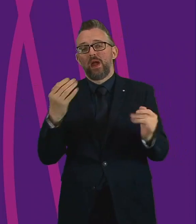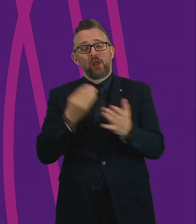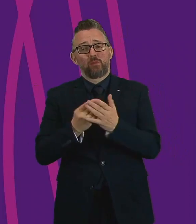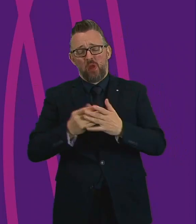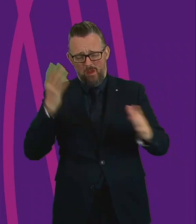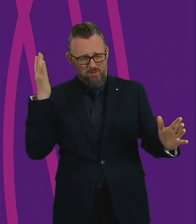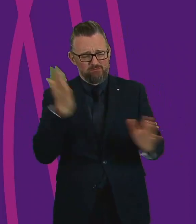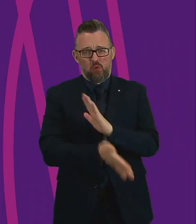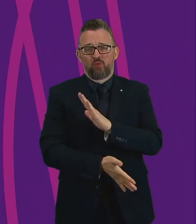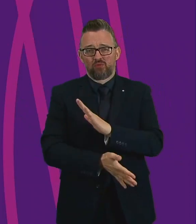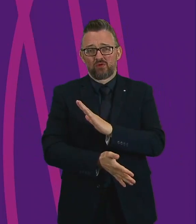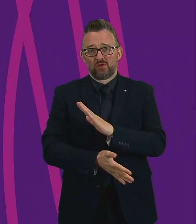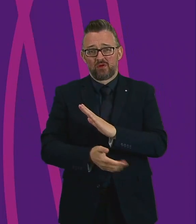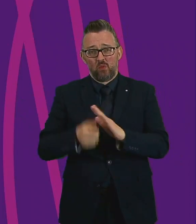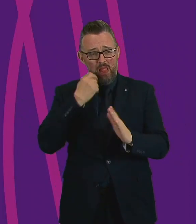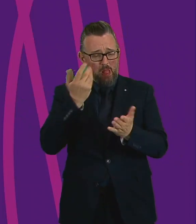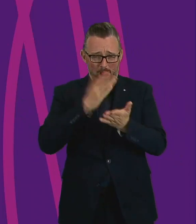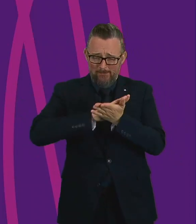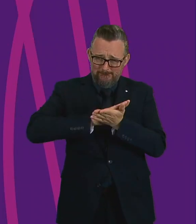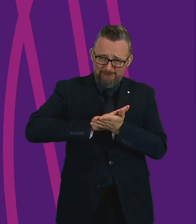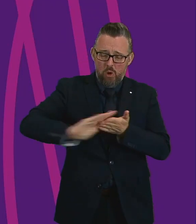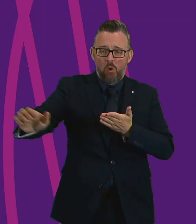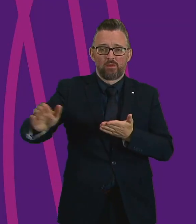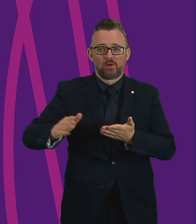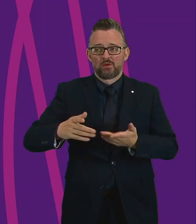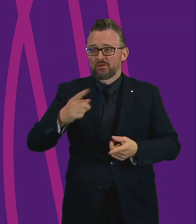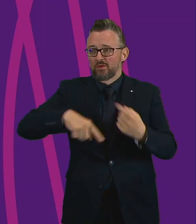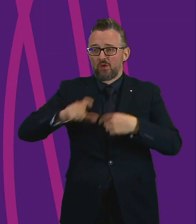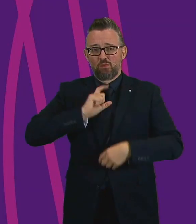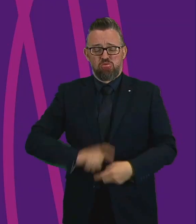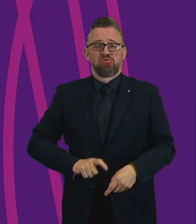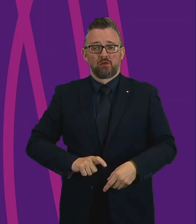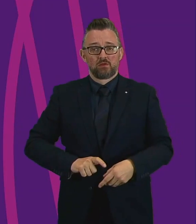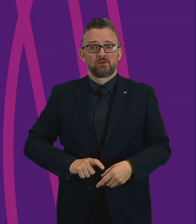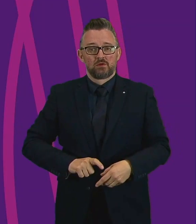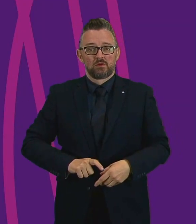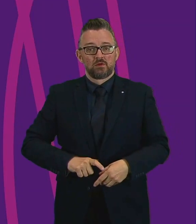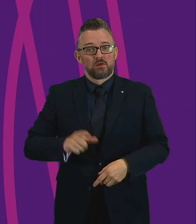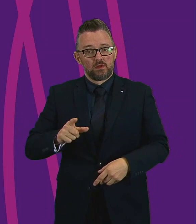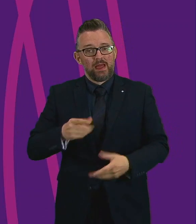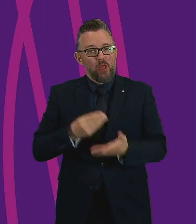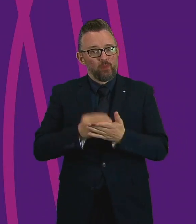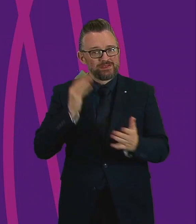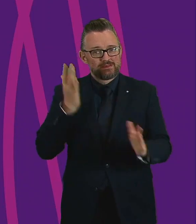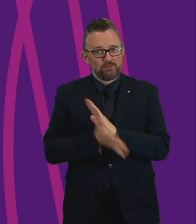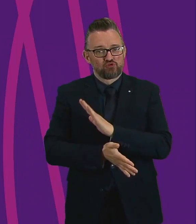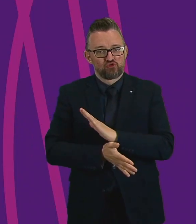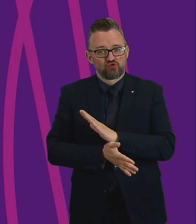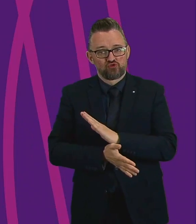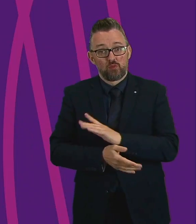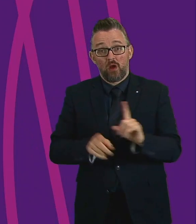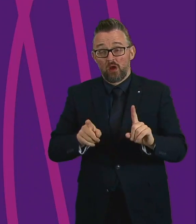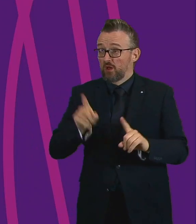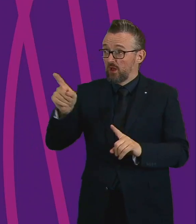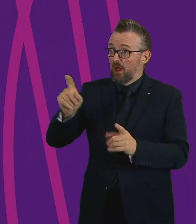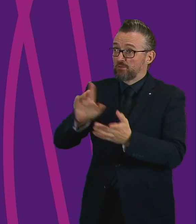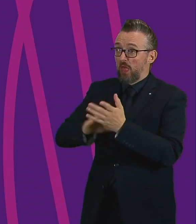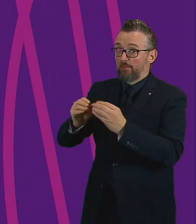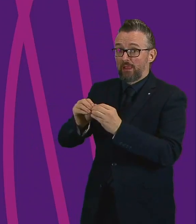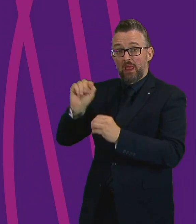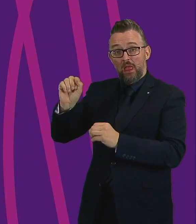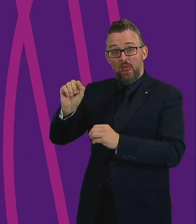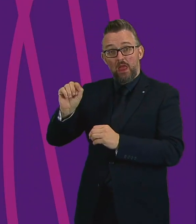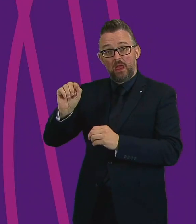would absolutely obliterate consumer confidence, and that would damage the economy. But nevertheless, I thought Michelle Ballantyne put